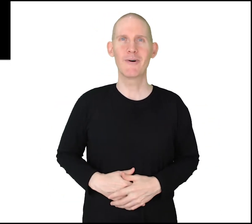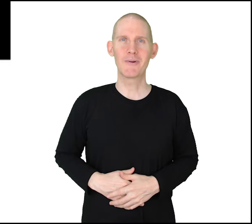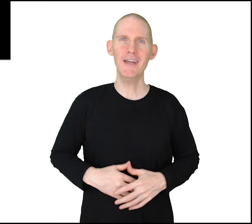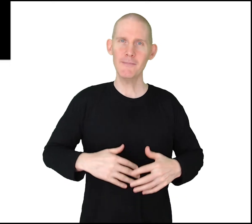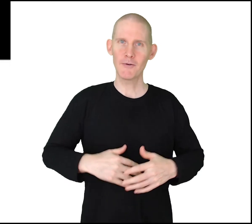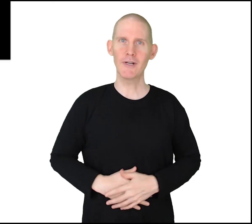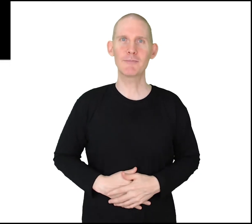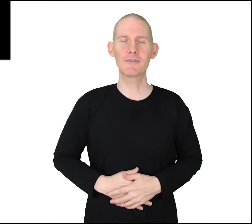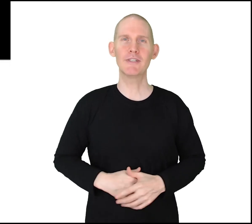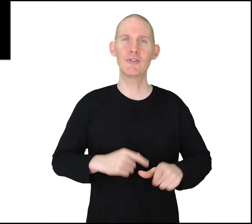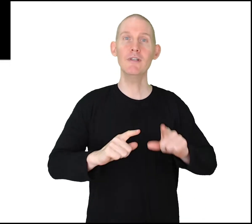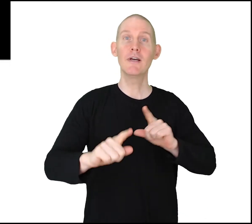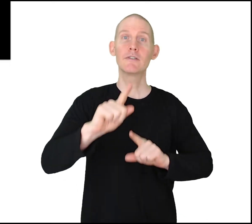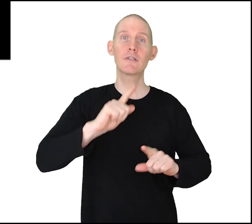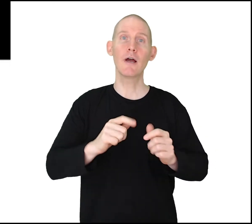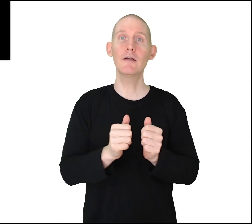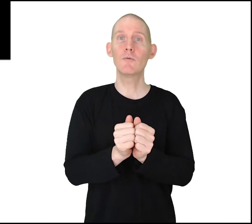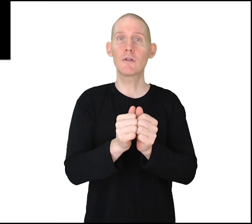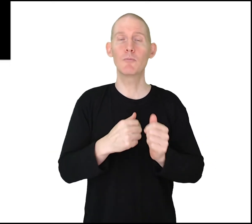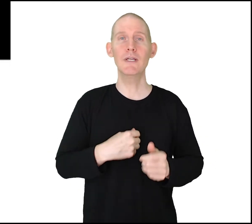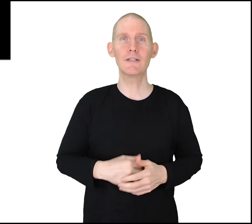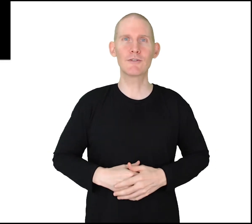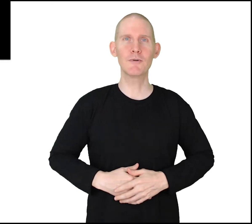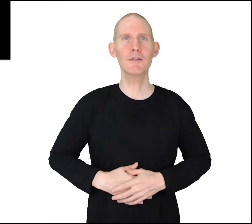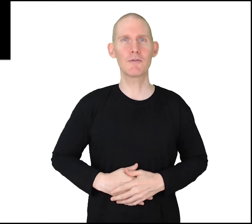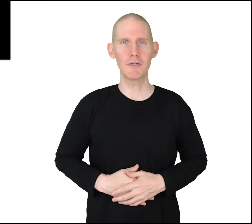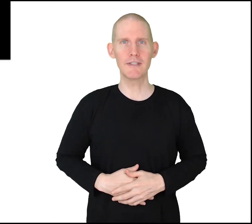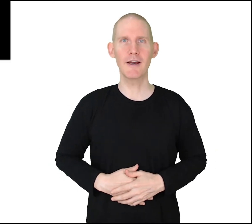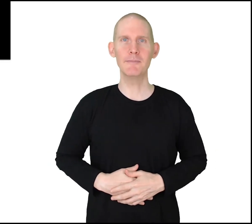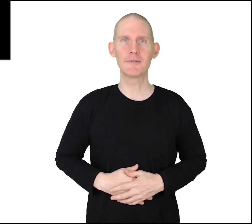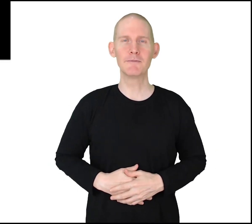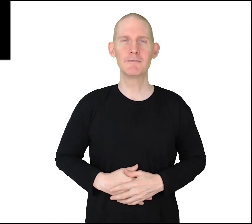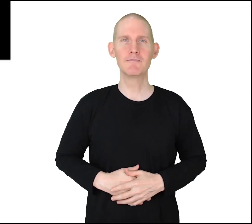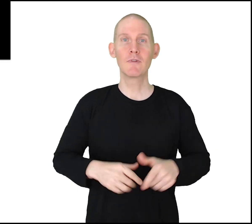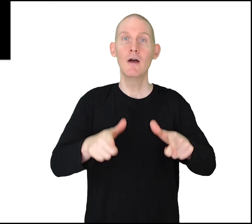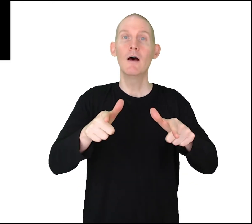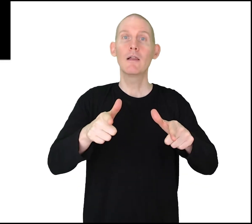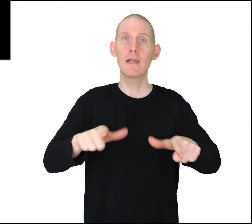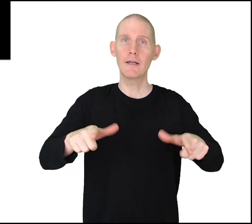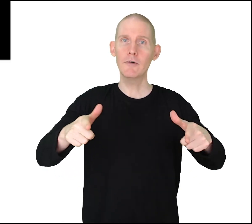Okay, rest position. Sign with me. Let's do it three times. Language.